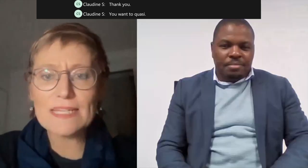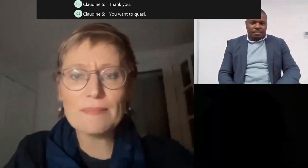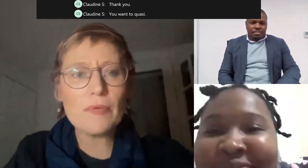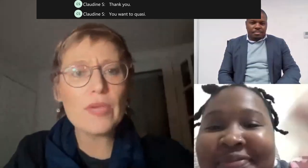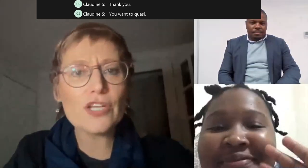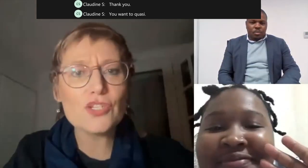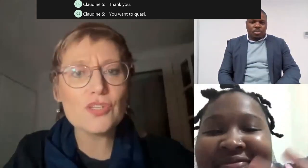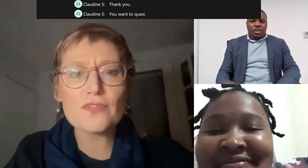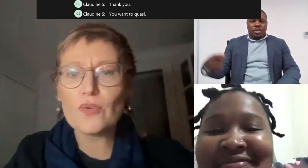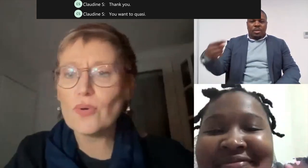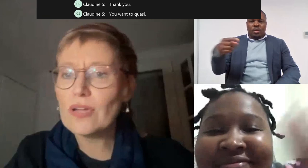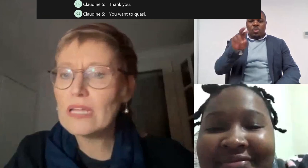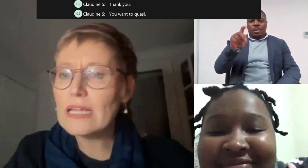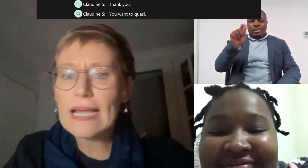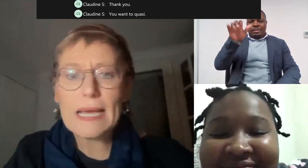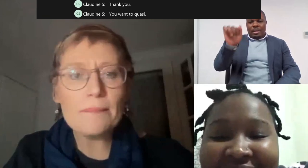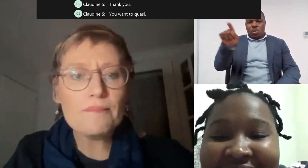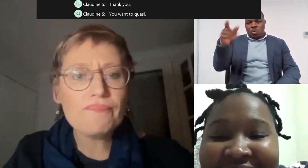And Gita, maybe we can do this